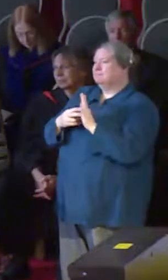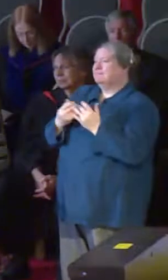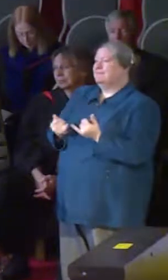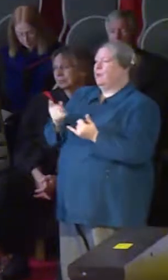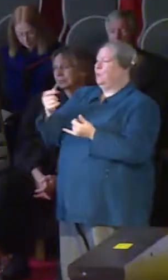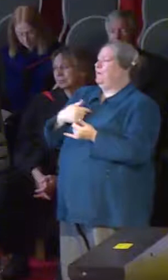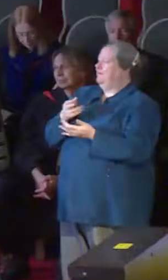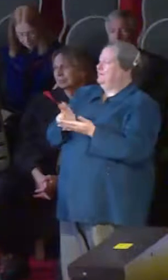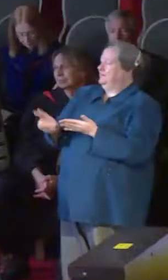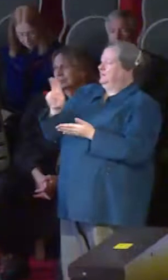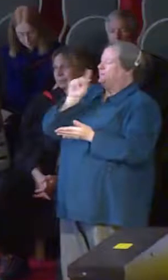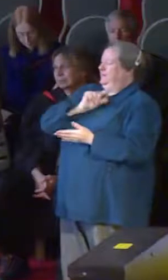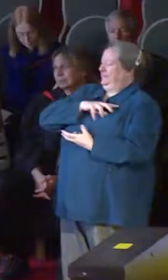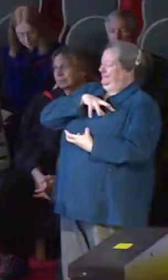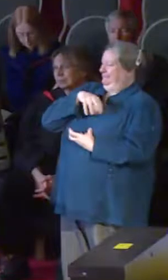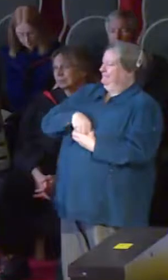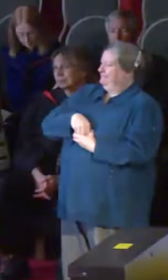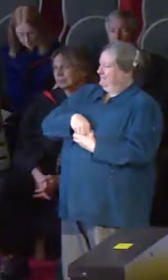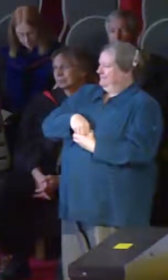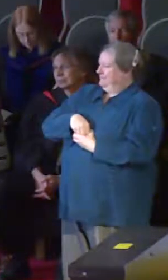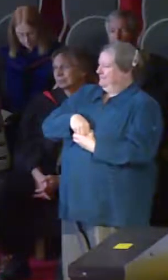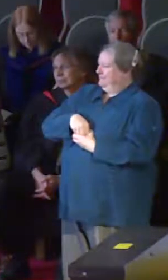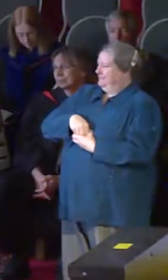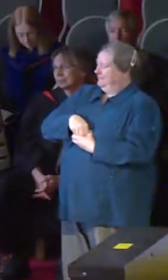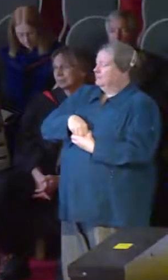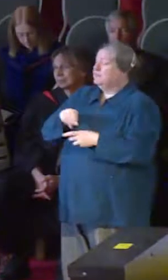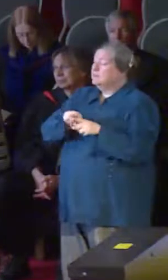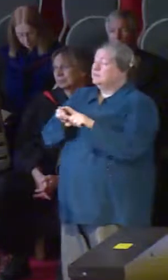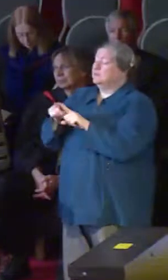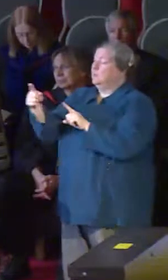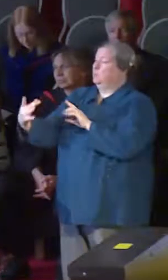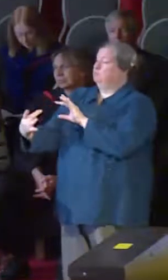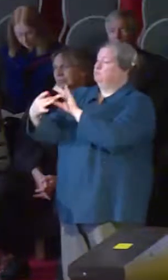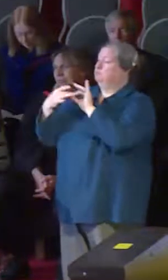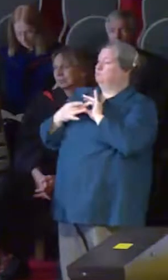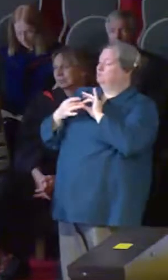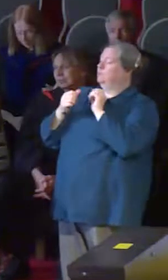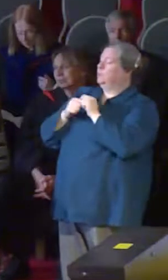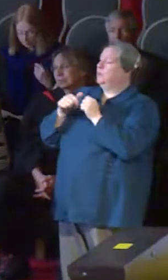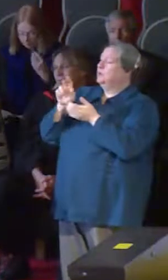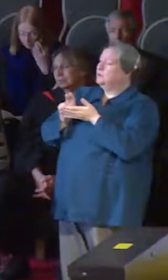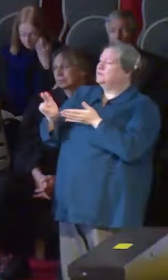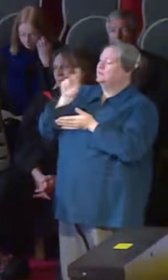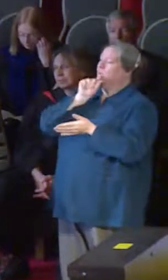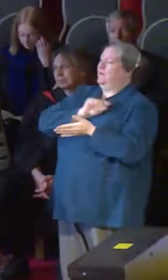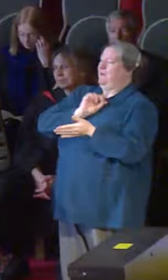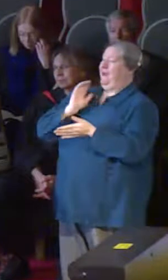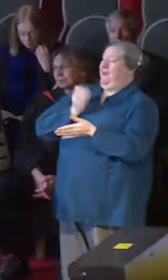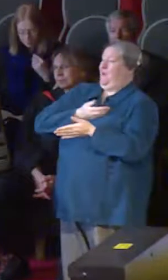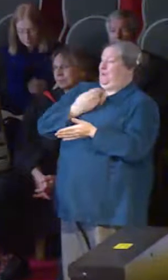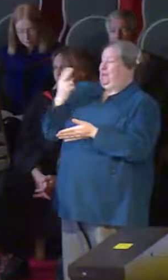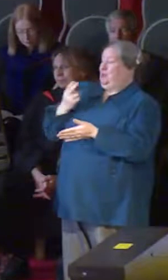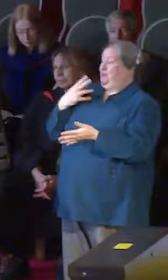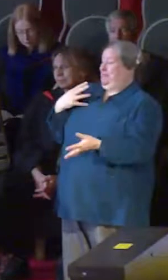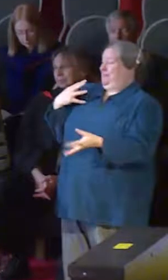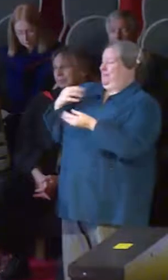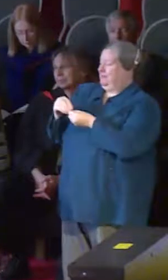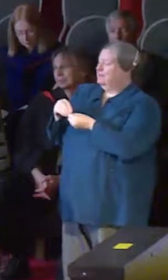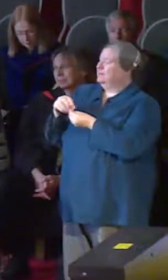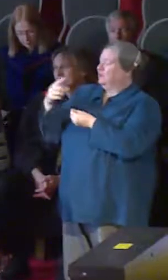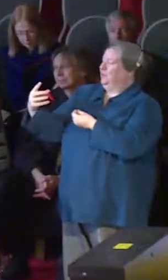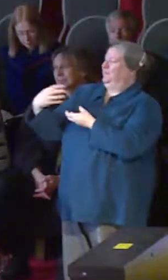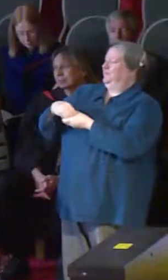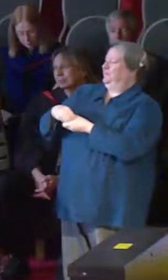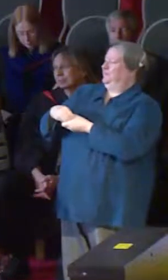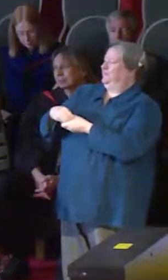are, and that you have also become part of our collective history. Your association